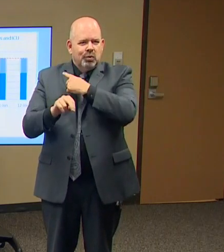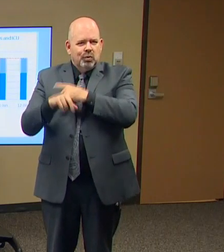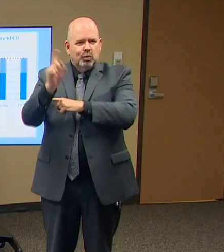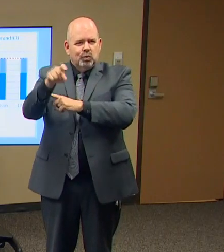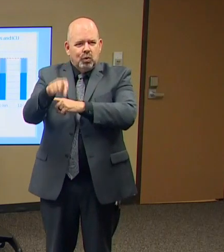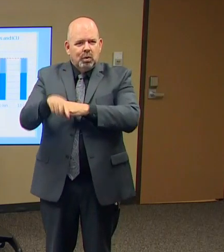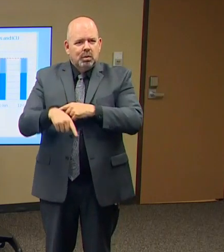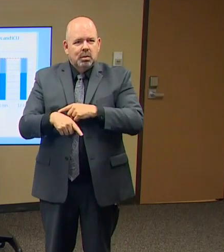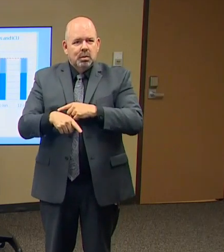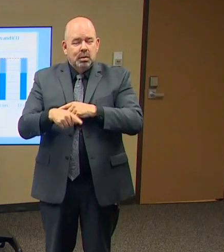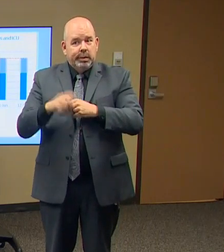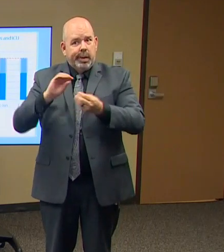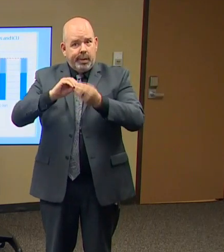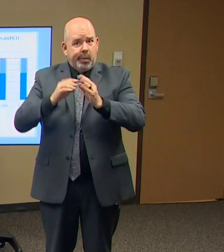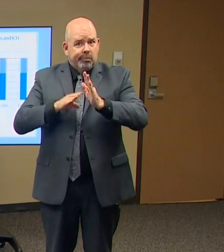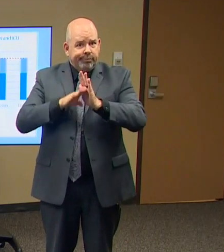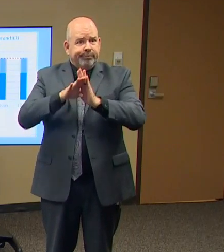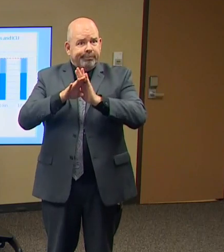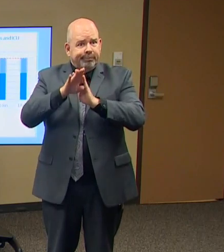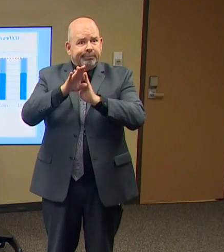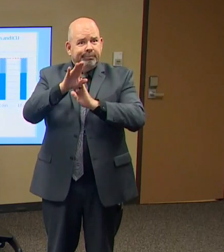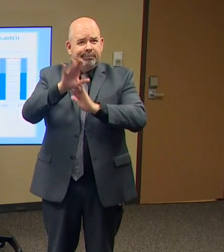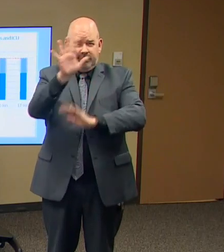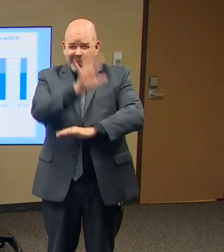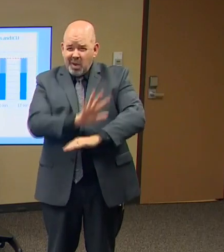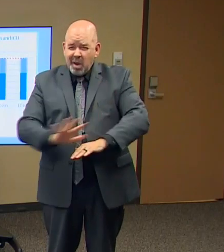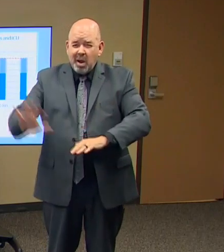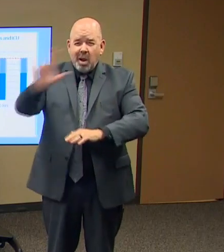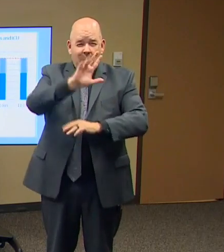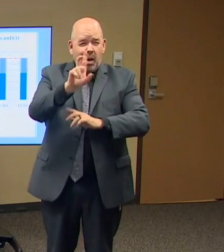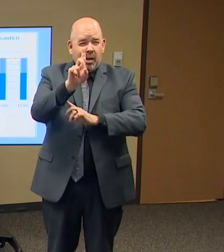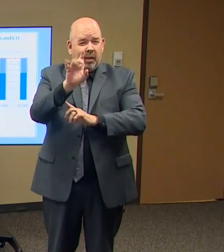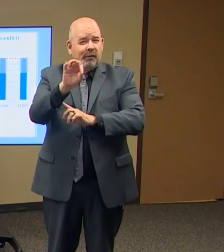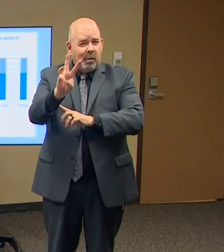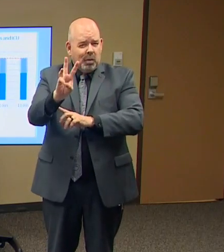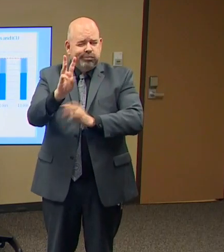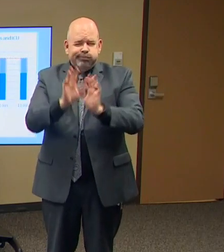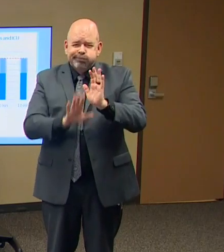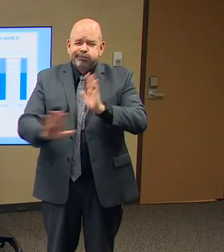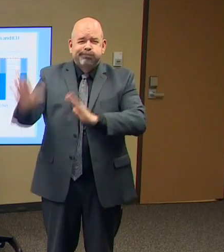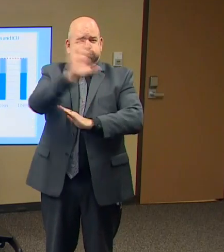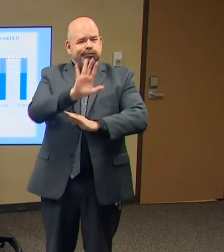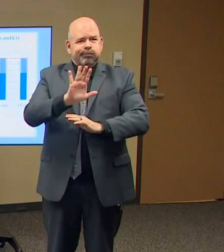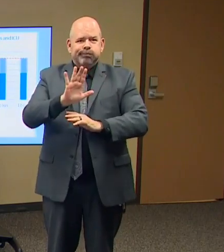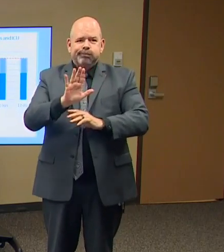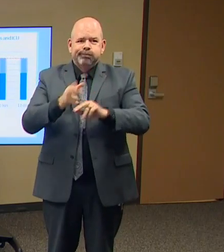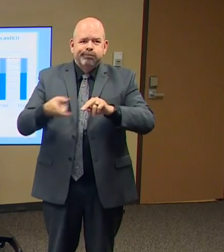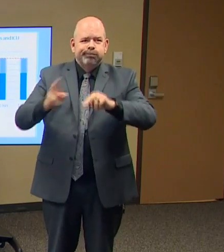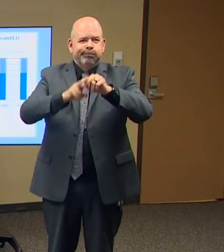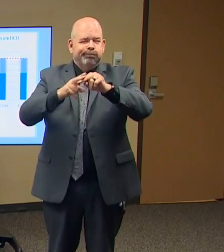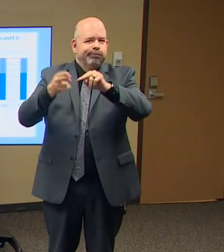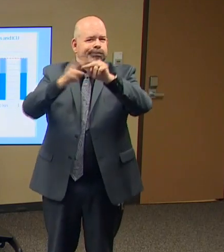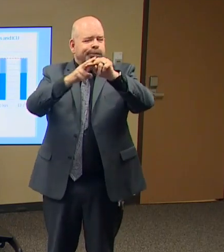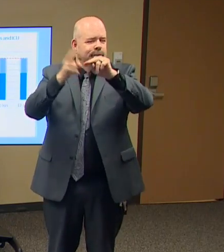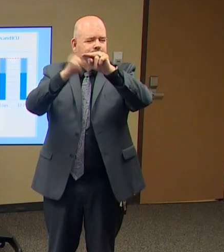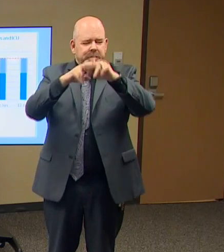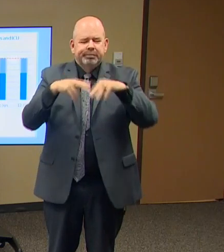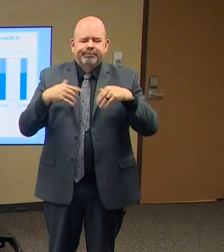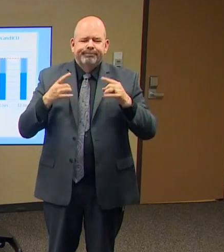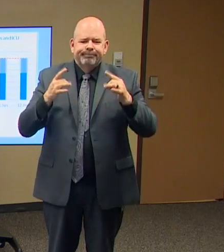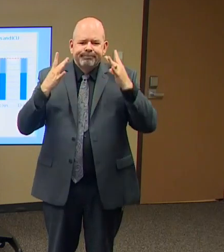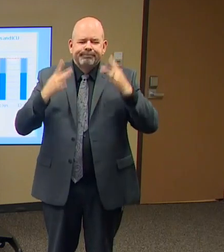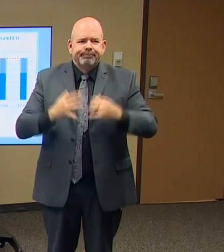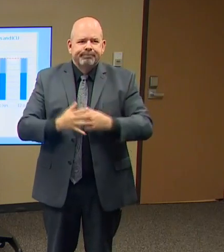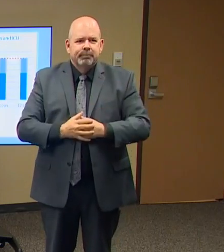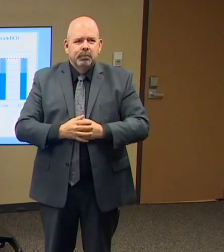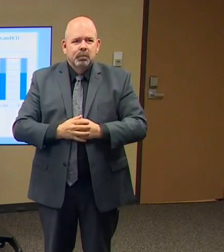upward. And those numbers, and I think yesterday's number was as the highest we have